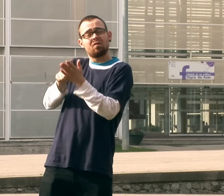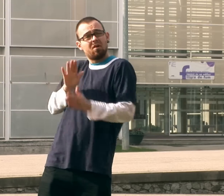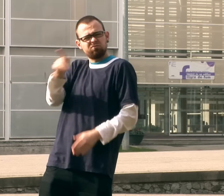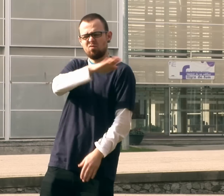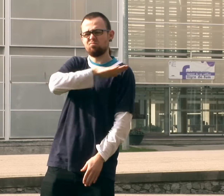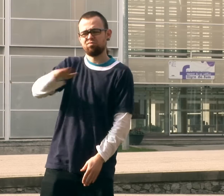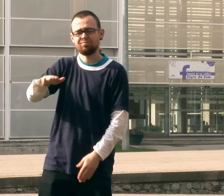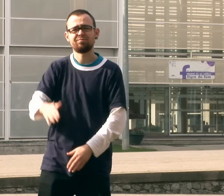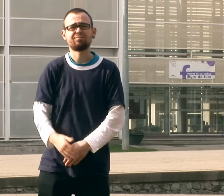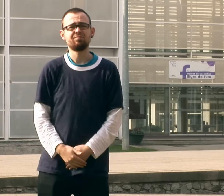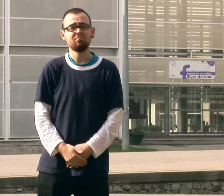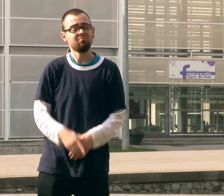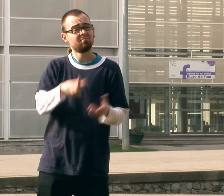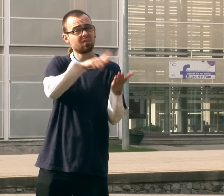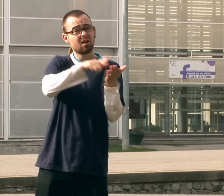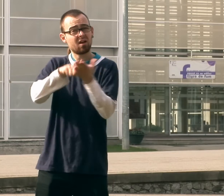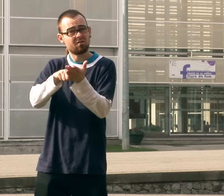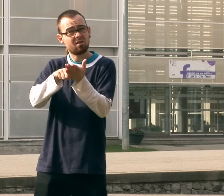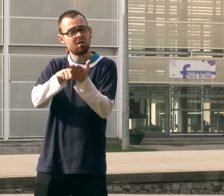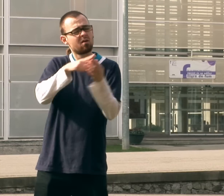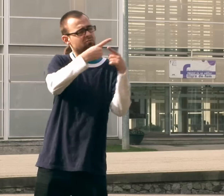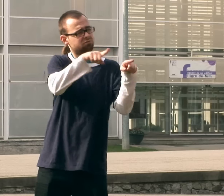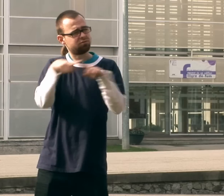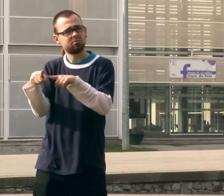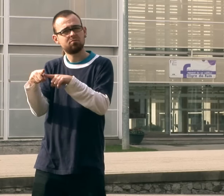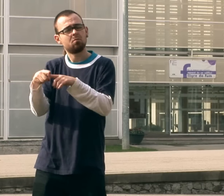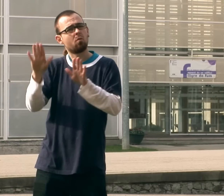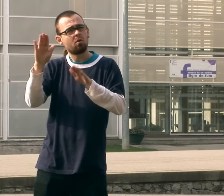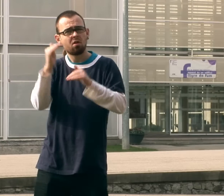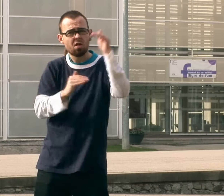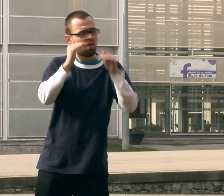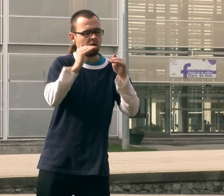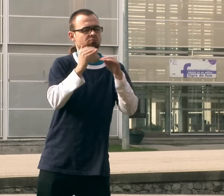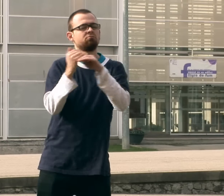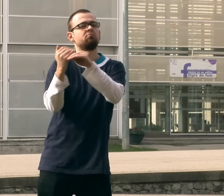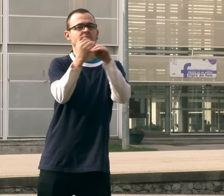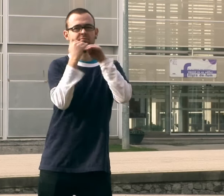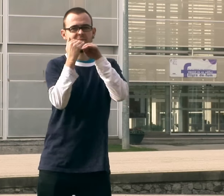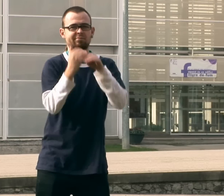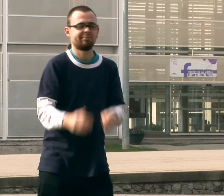it, you apply these prejudices to those who speak it. All languages are equal and they are all different.